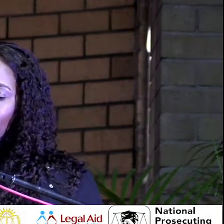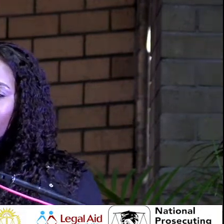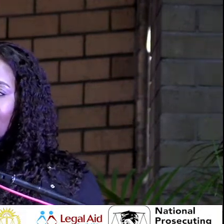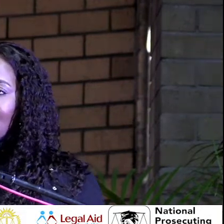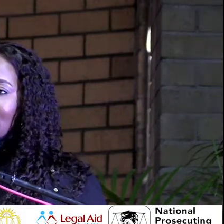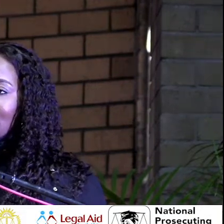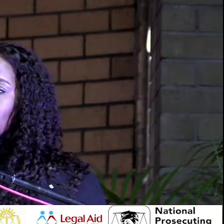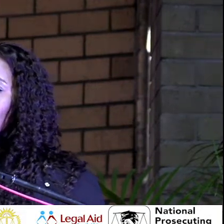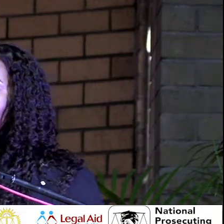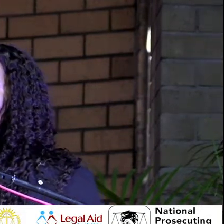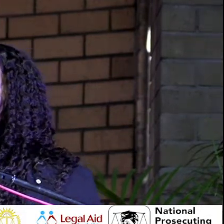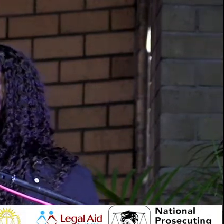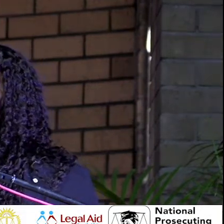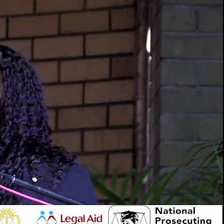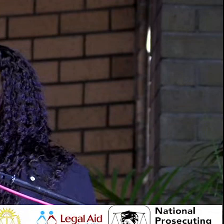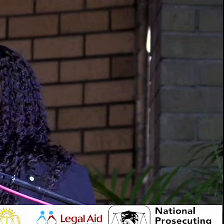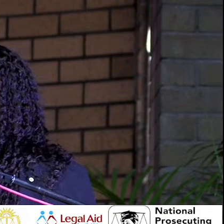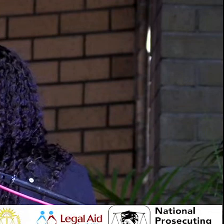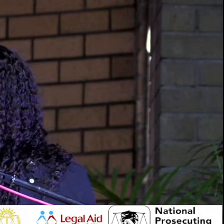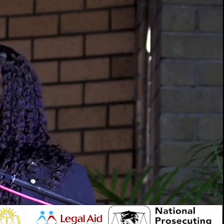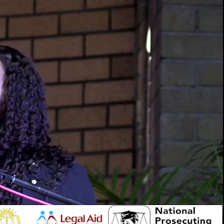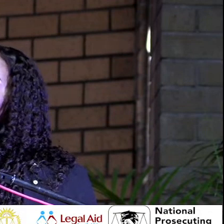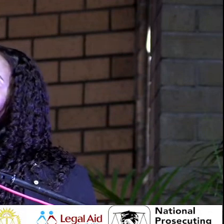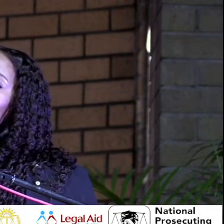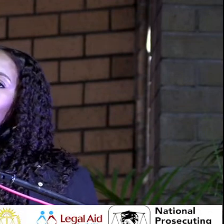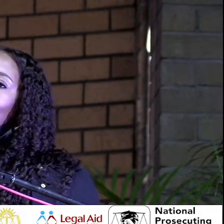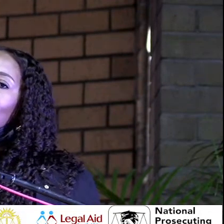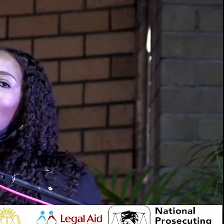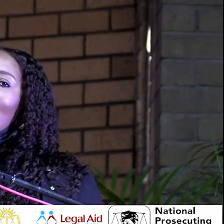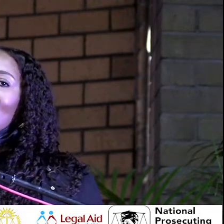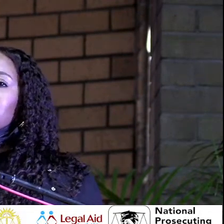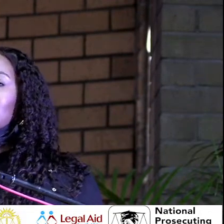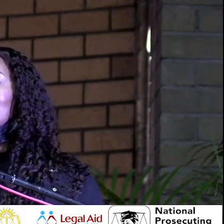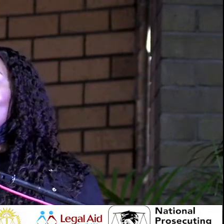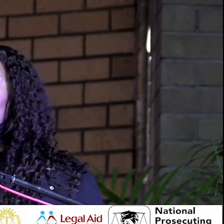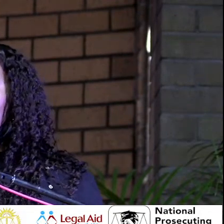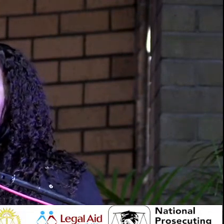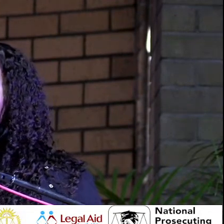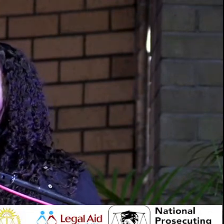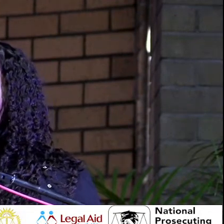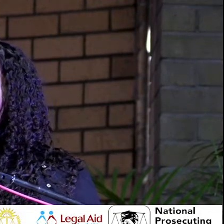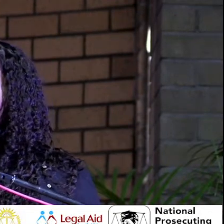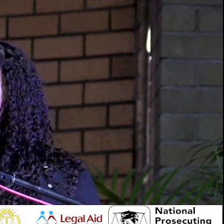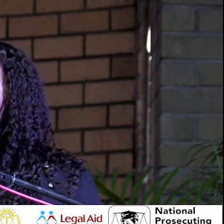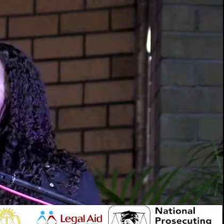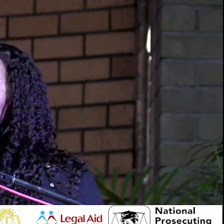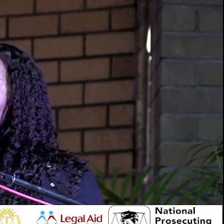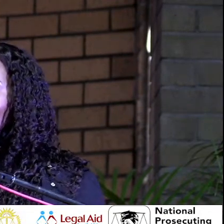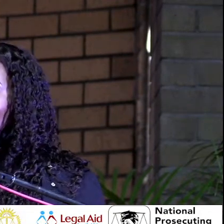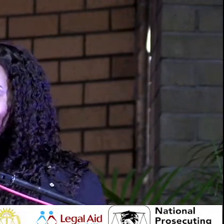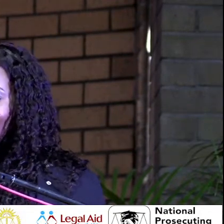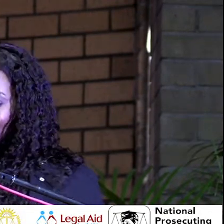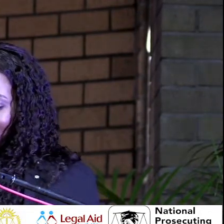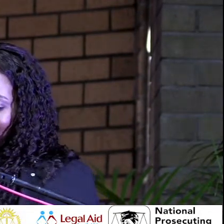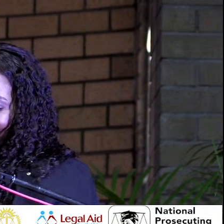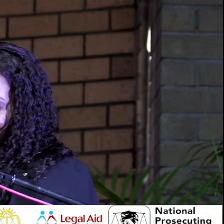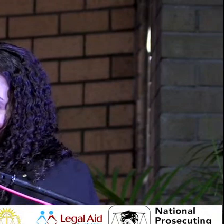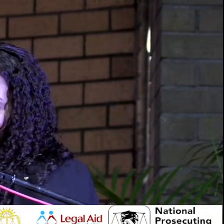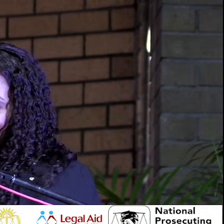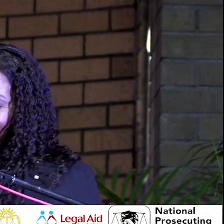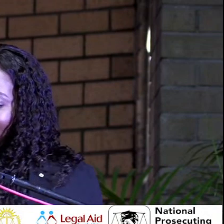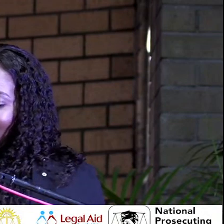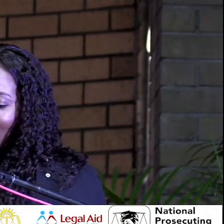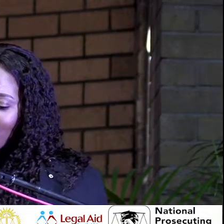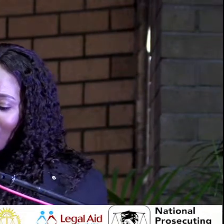ke uvula ityala liye enkundleni liyaphandwa lixoxwe enkundleni kuye kujonge ke ngoku abantu bathi bafunyanwe benetyala ke ngoku irate layo